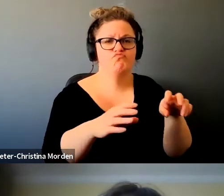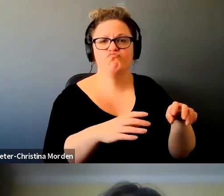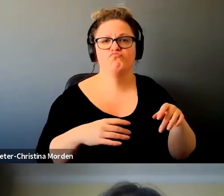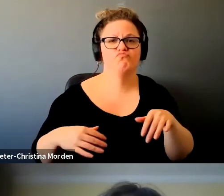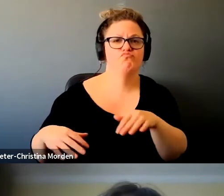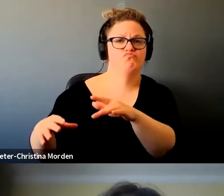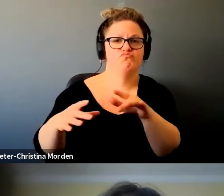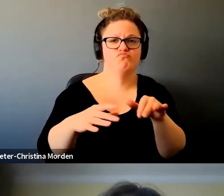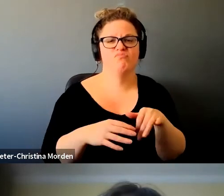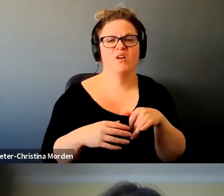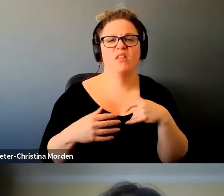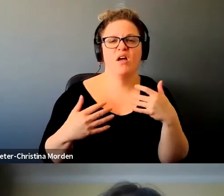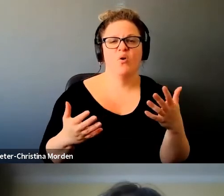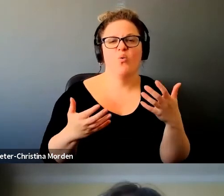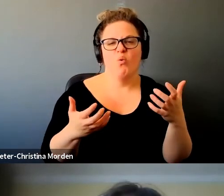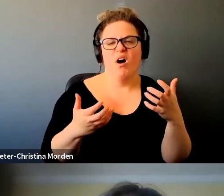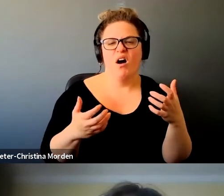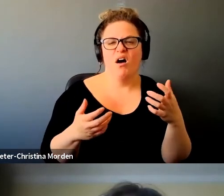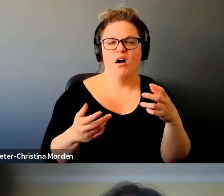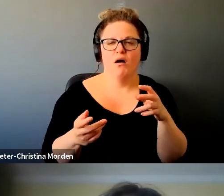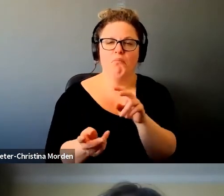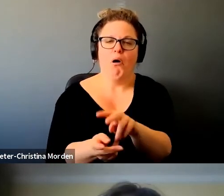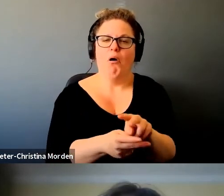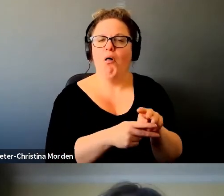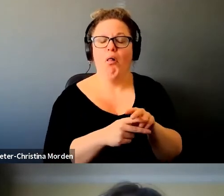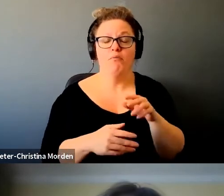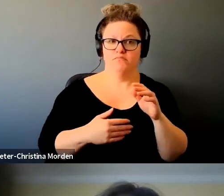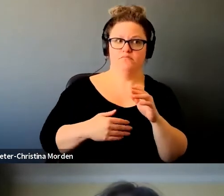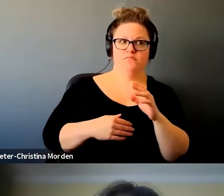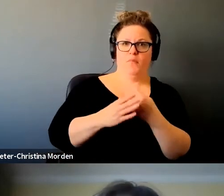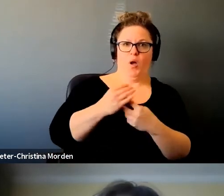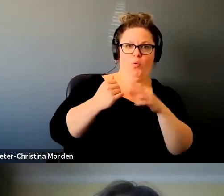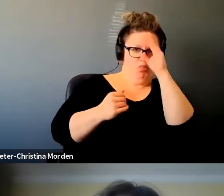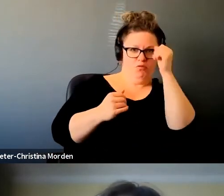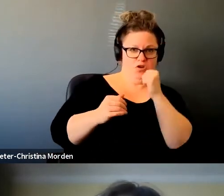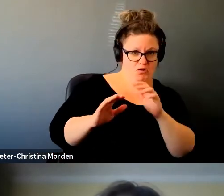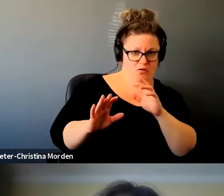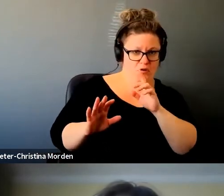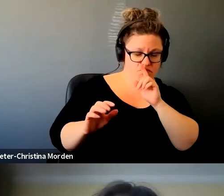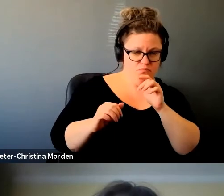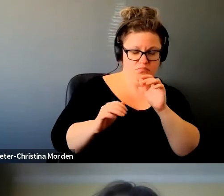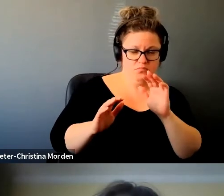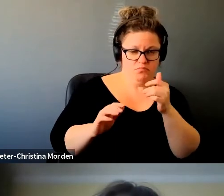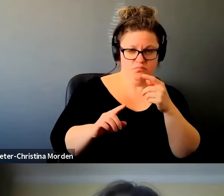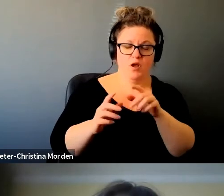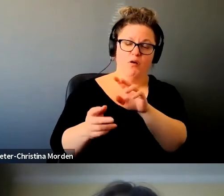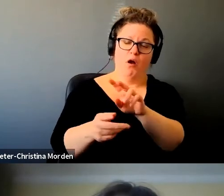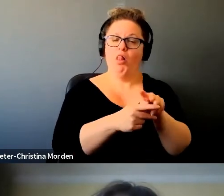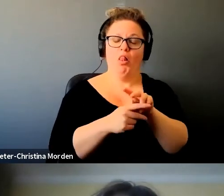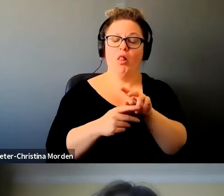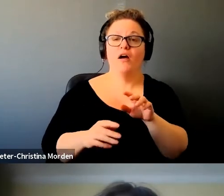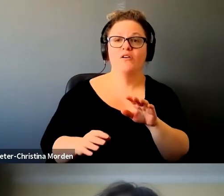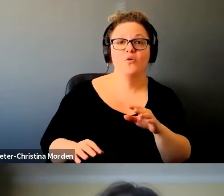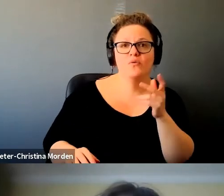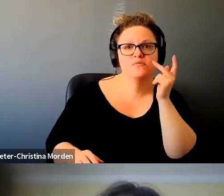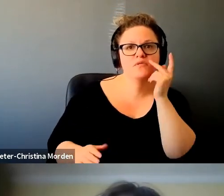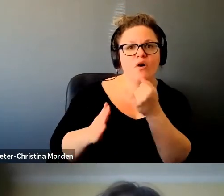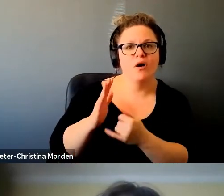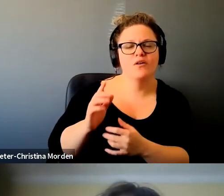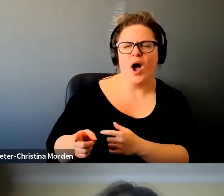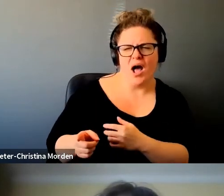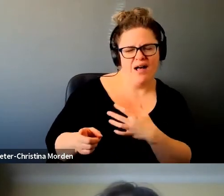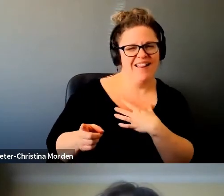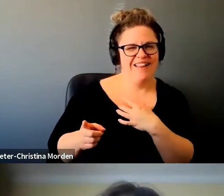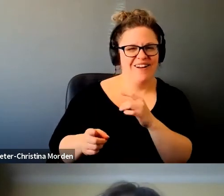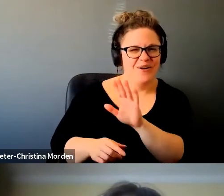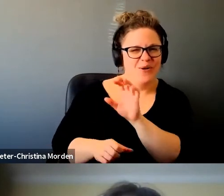their bedpost. And they find that by finding a young artist, and it's kind of like, oh, I really like your work, I think that